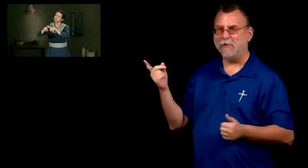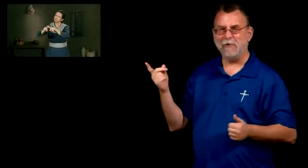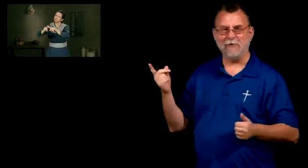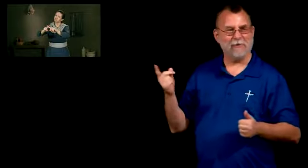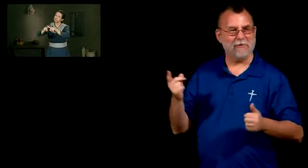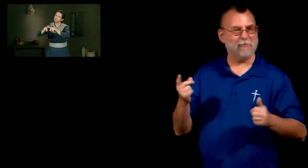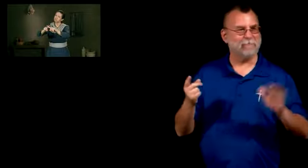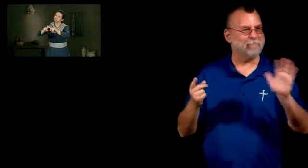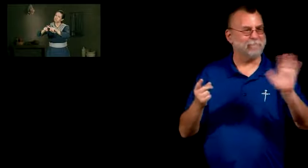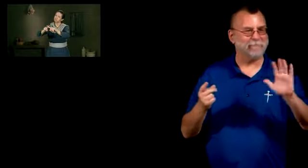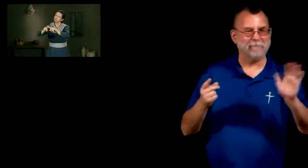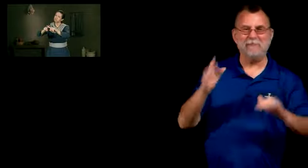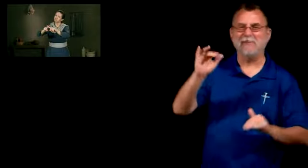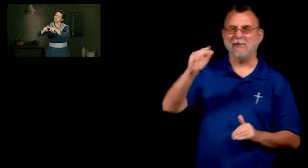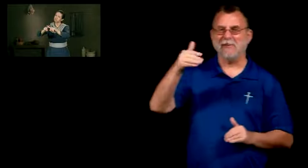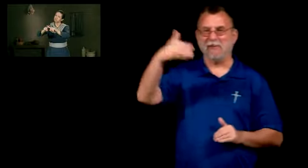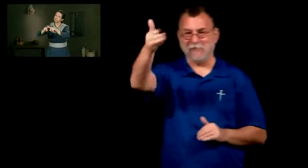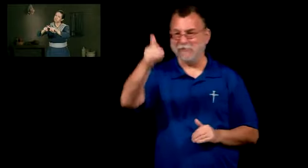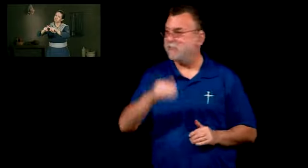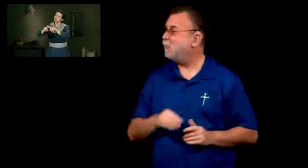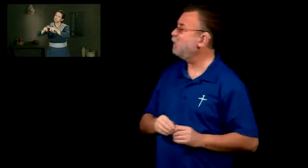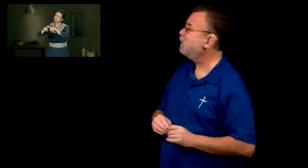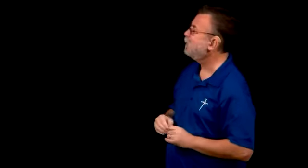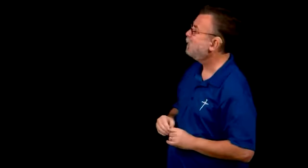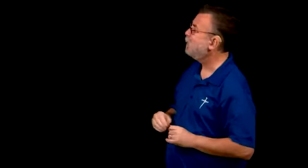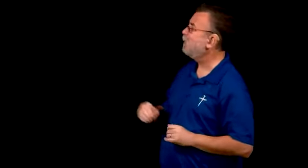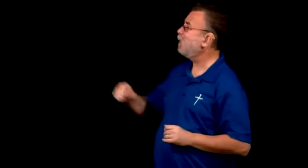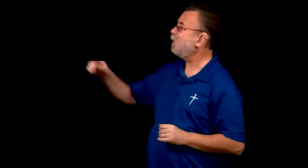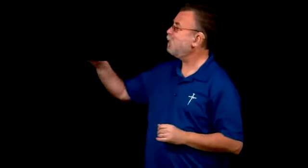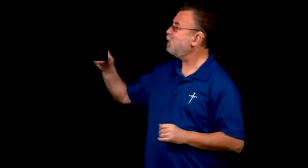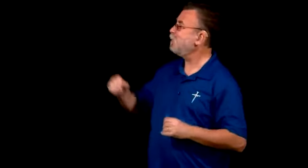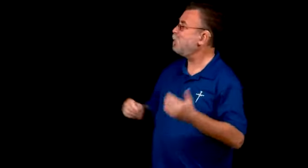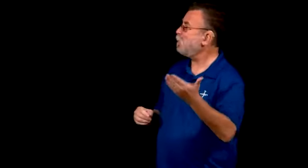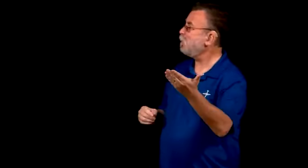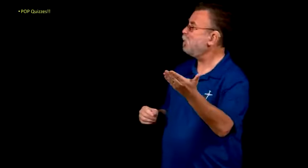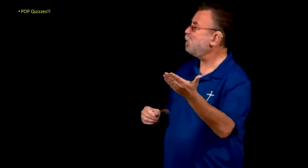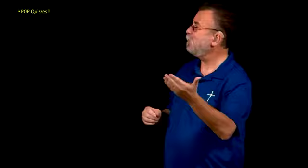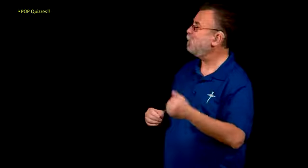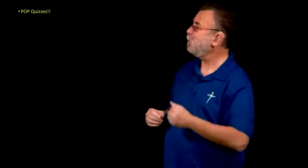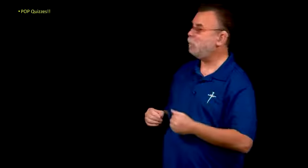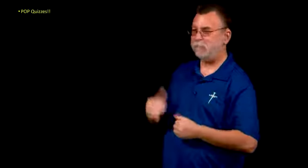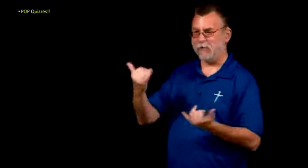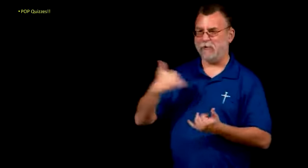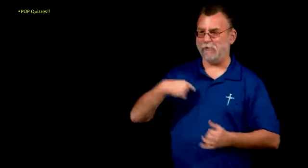This is another picture we're looking at, but I think we're going to need some more information.